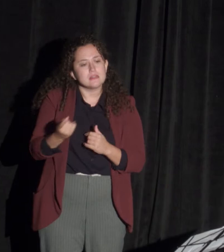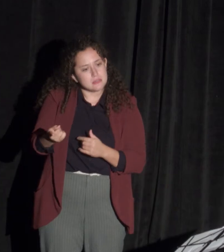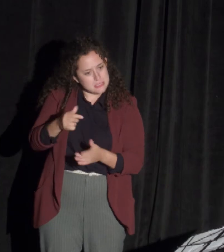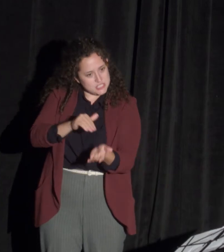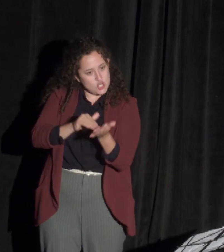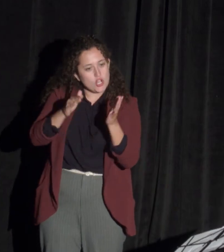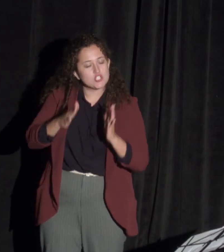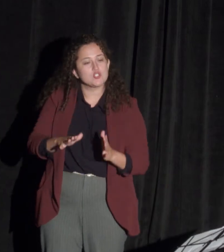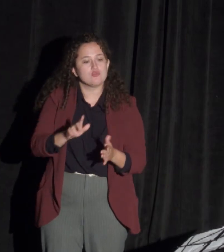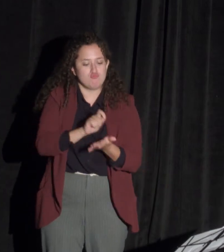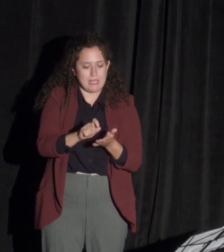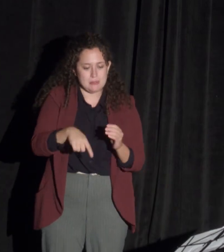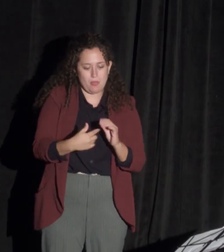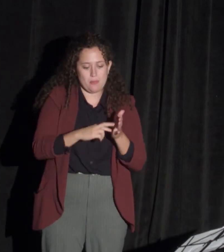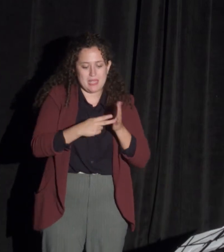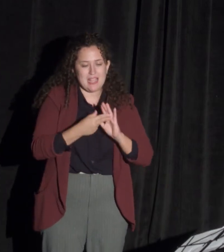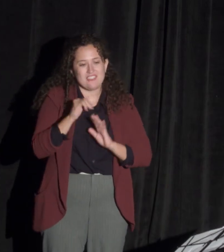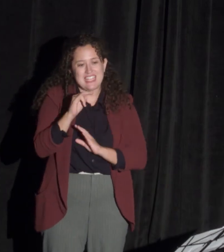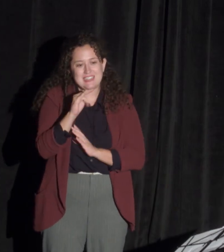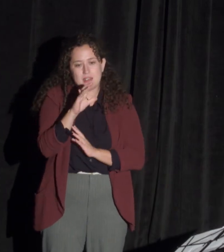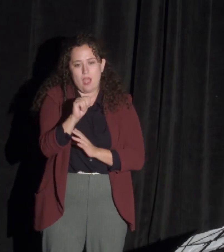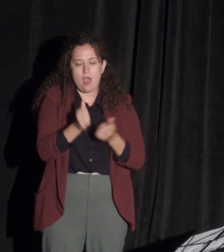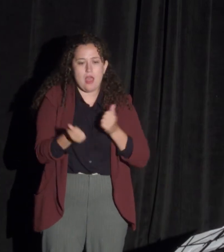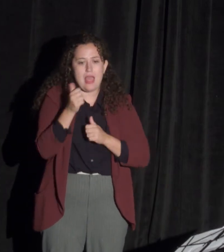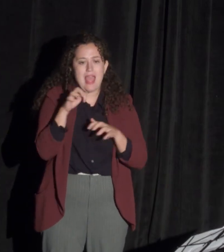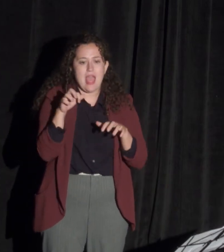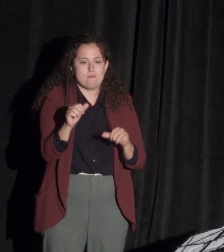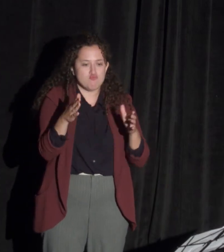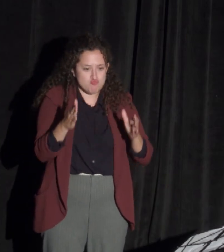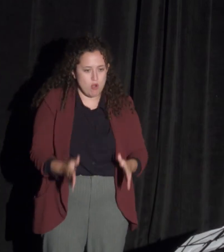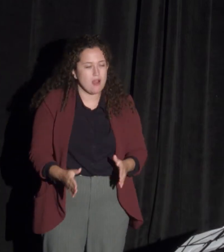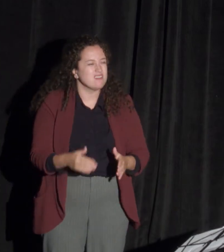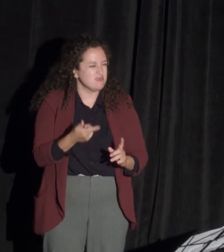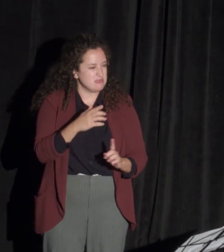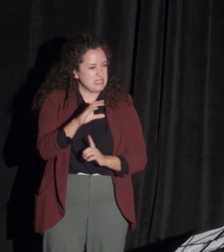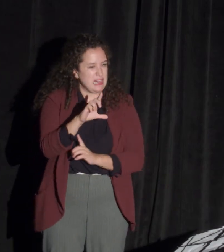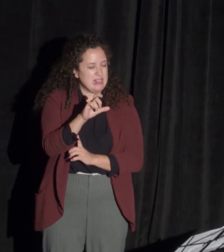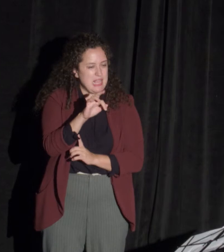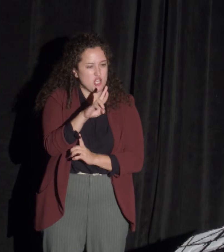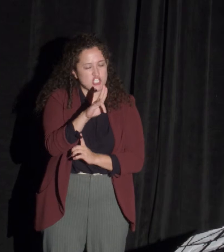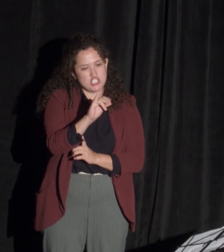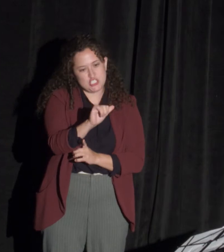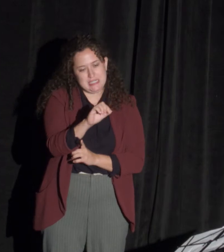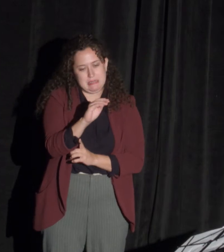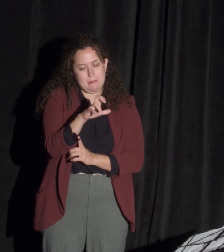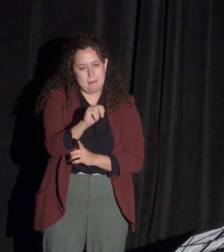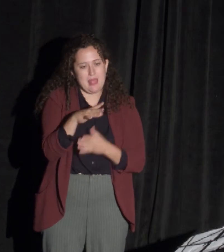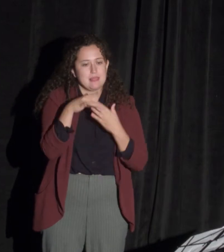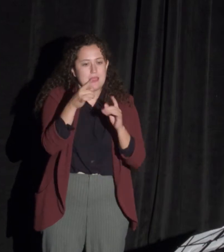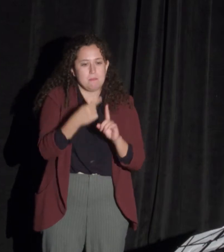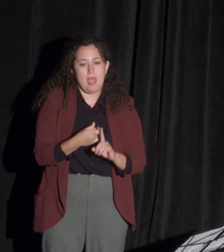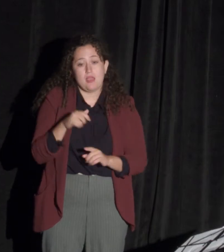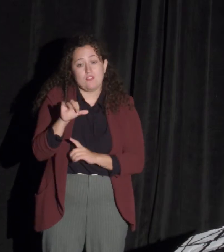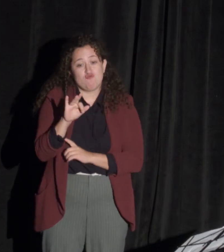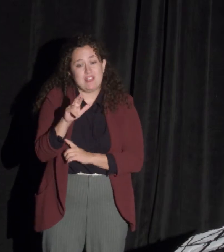Emperor Atahualpa and Vicente de Valverde, the clergyman of the Conquest Party led by Francisco Pizarro at Cajamarca. And